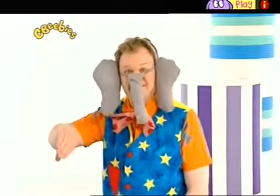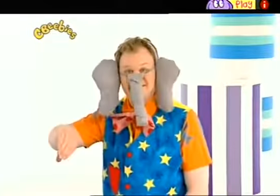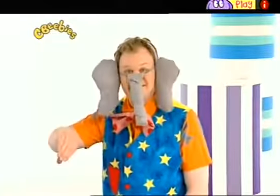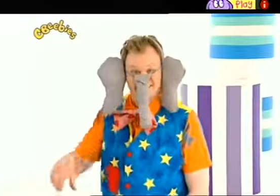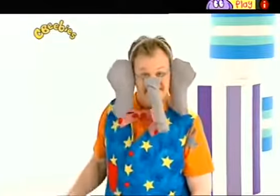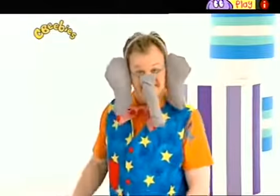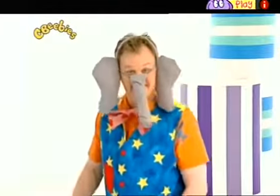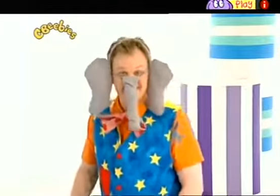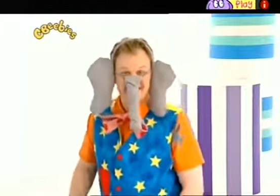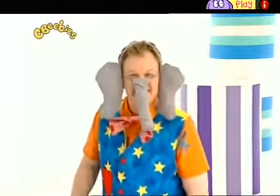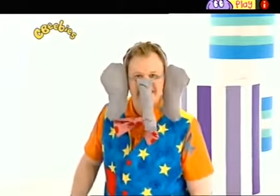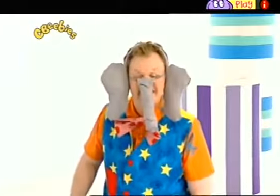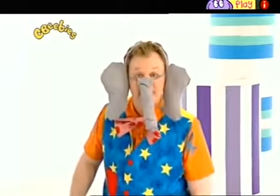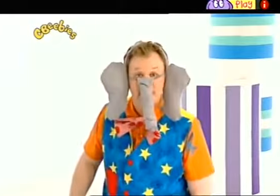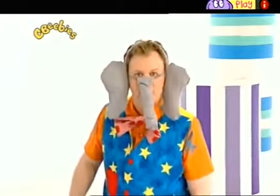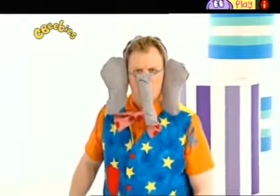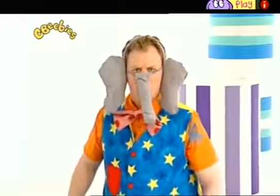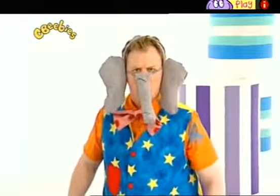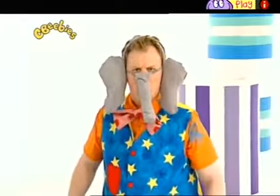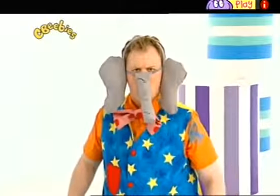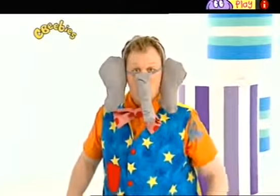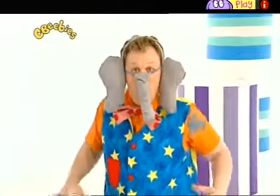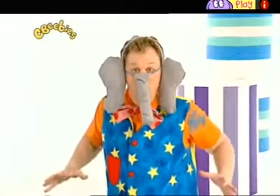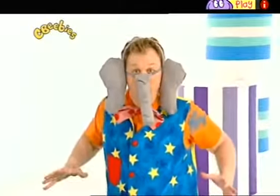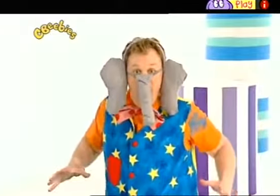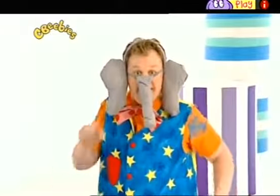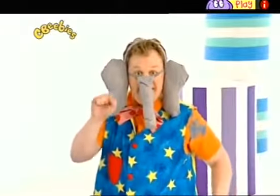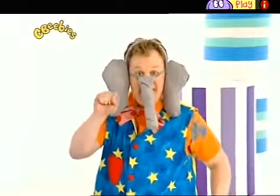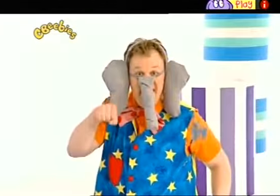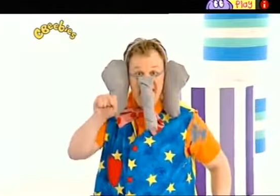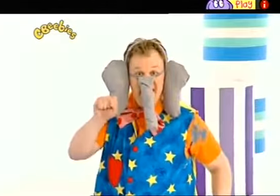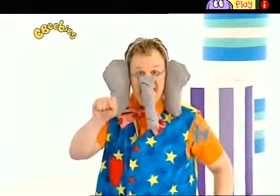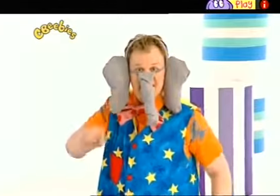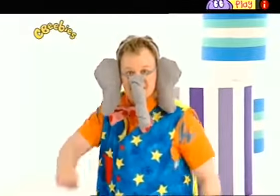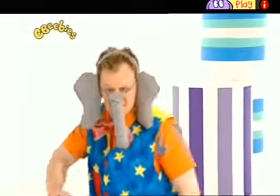elephant! Can we all pretend to be elephants, Mr. Tumble? Yes!